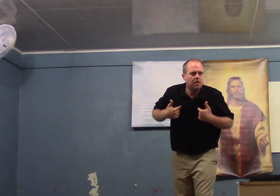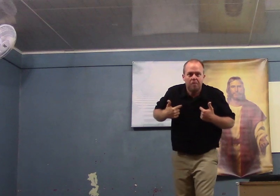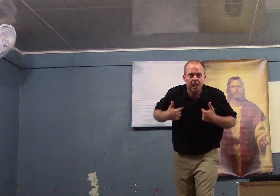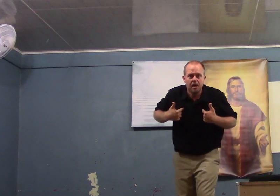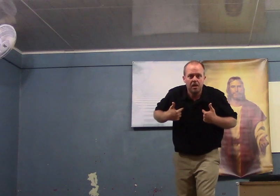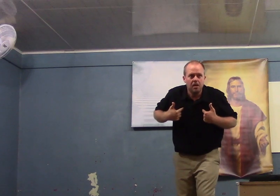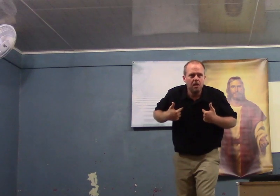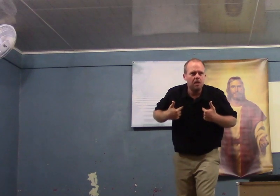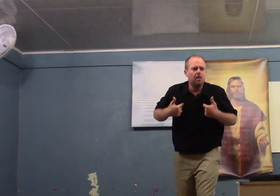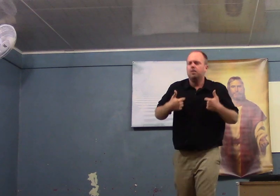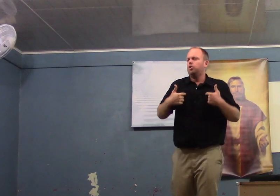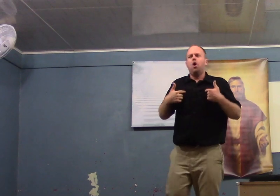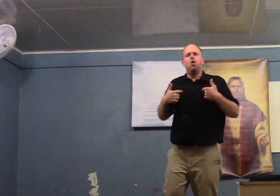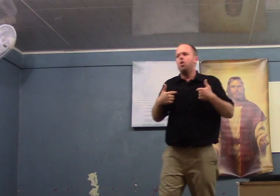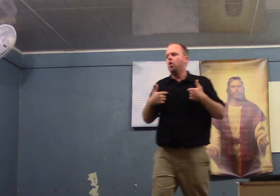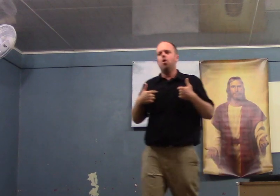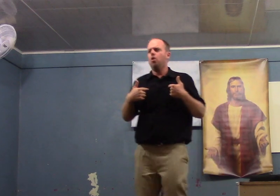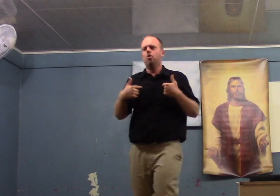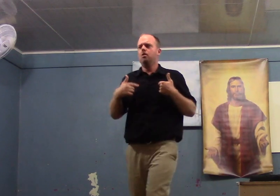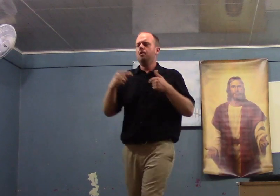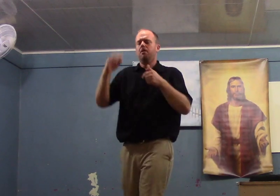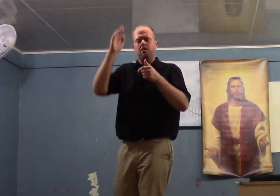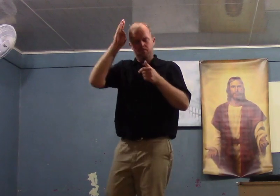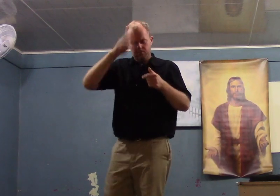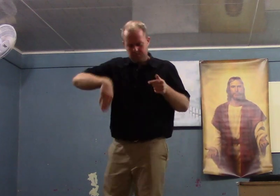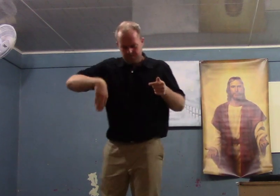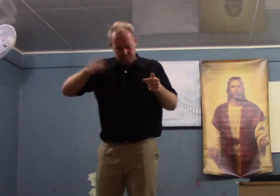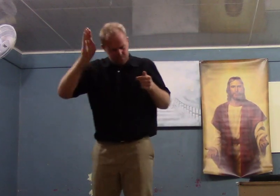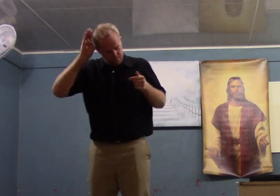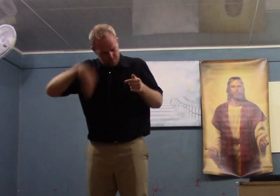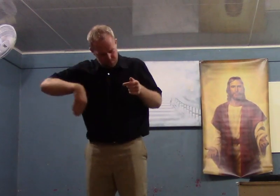Is that the way to go? No.